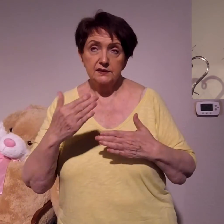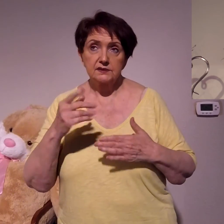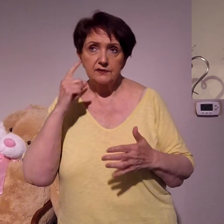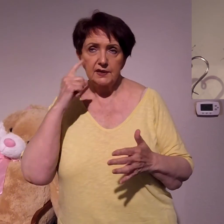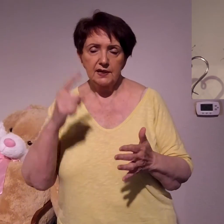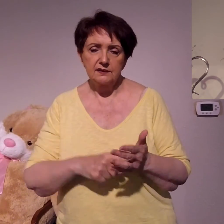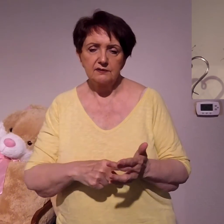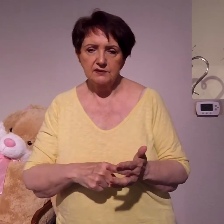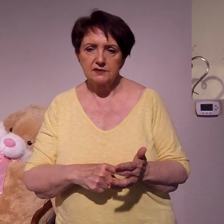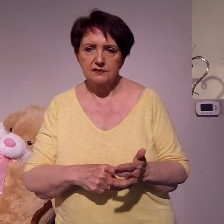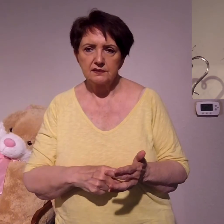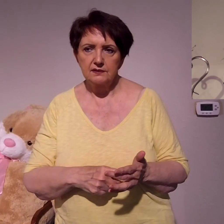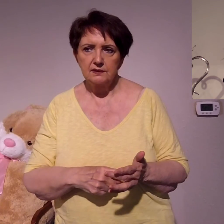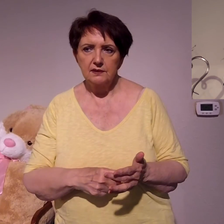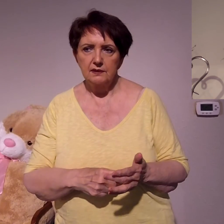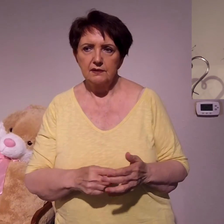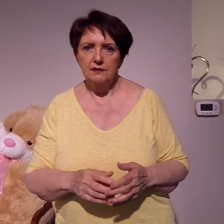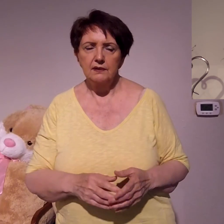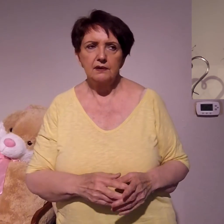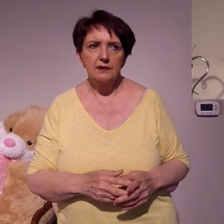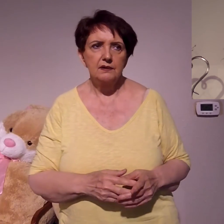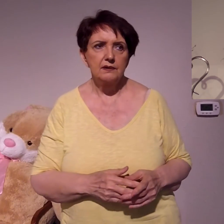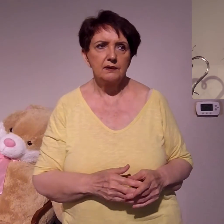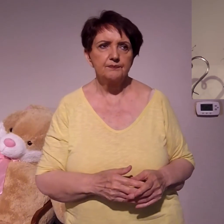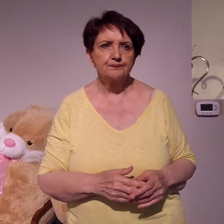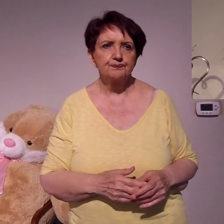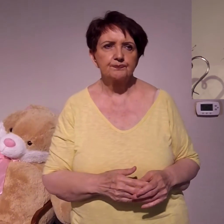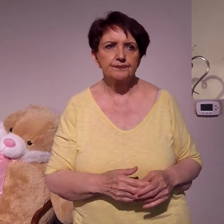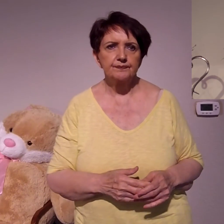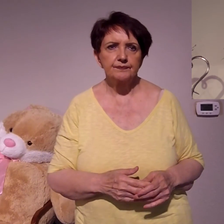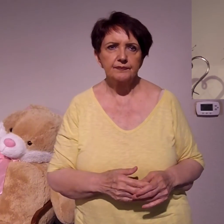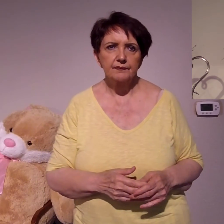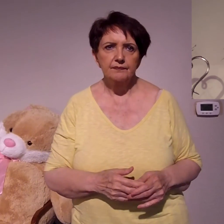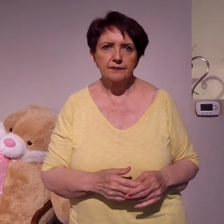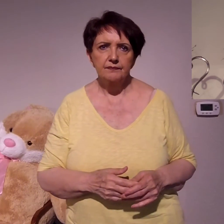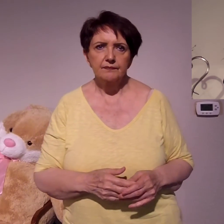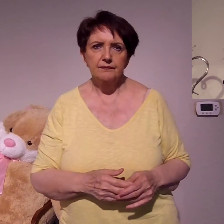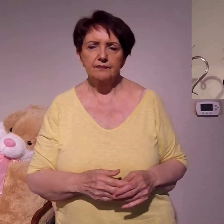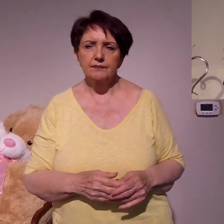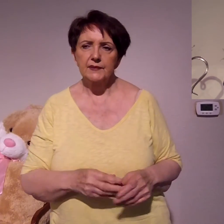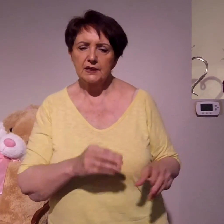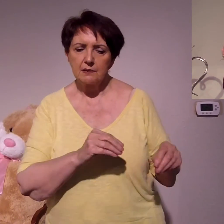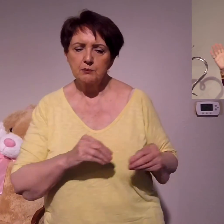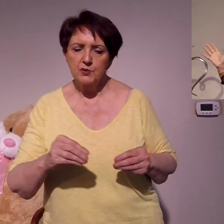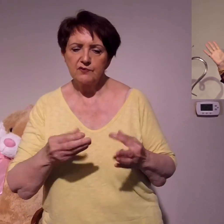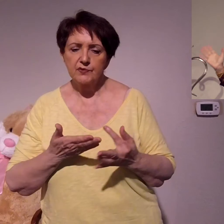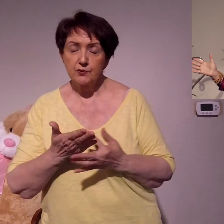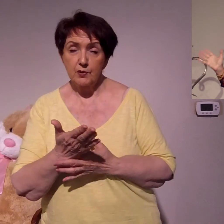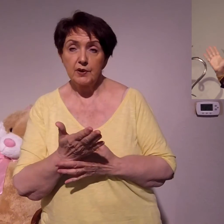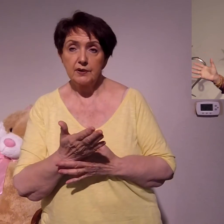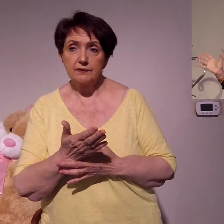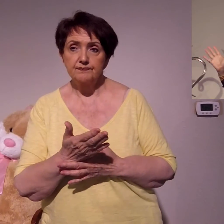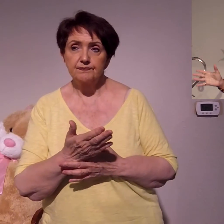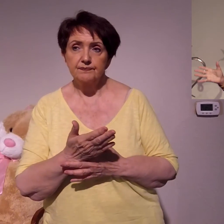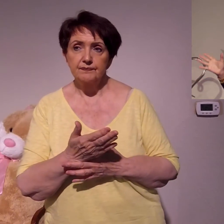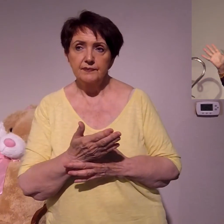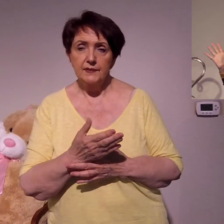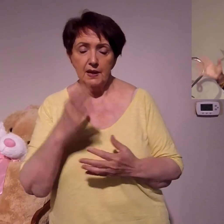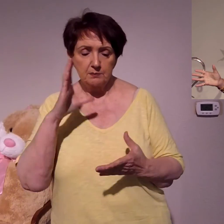chapter even. Well, it's it's in the first part of the book. He talks about this and that